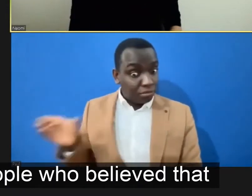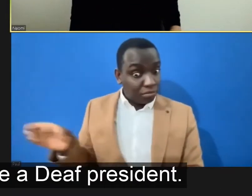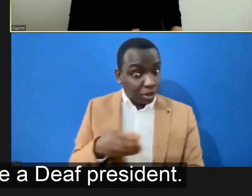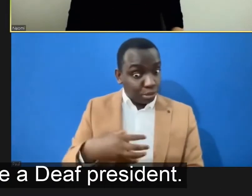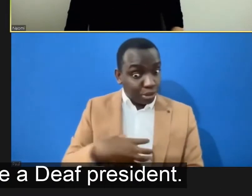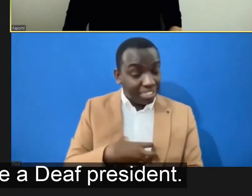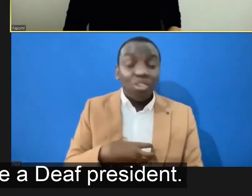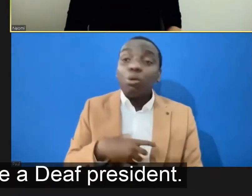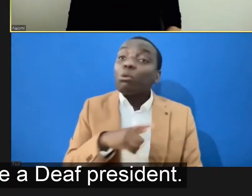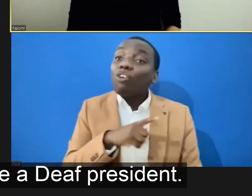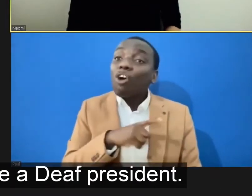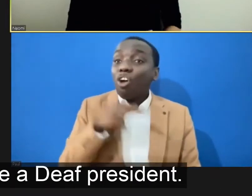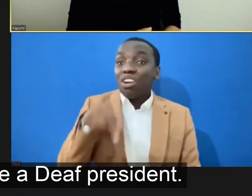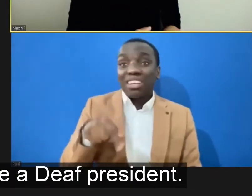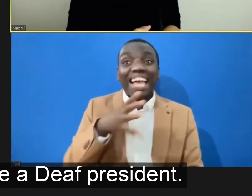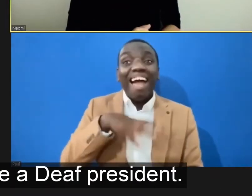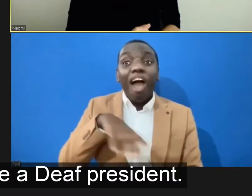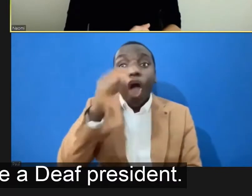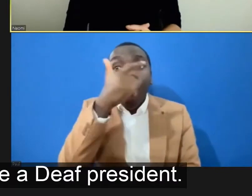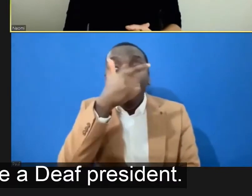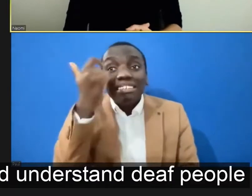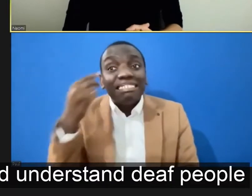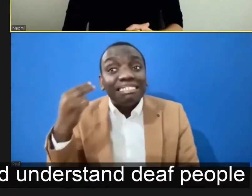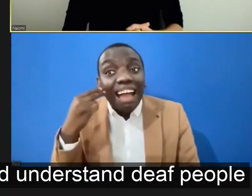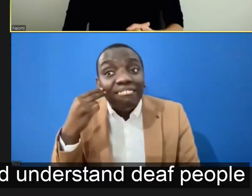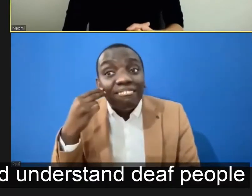the university should have a deaf president,